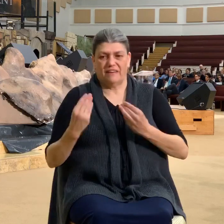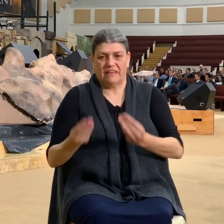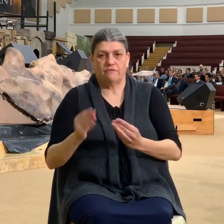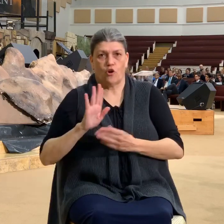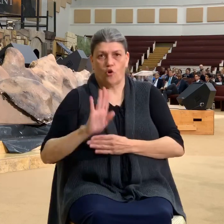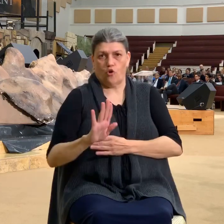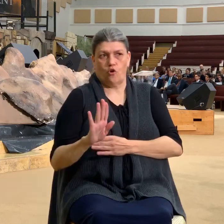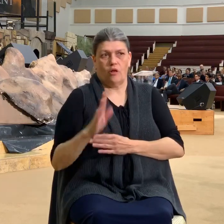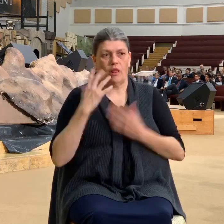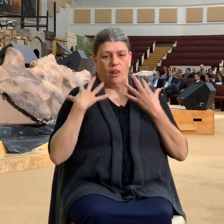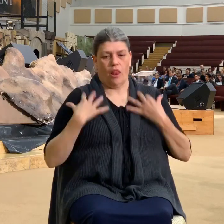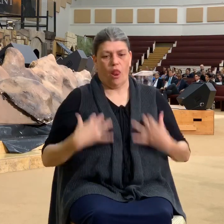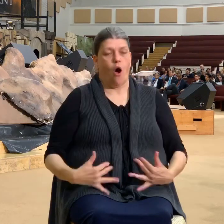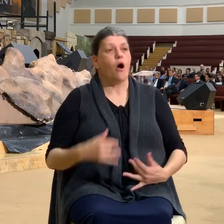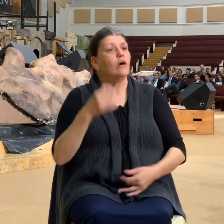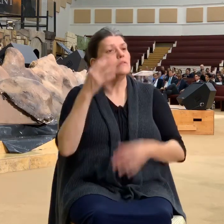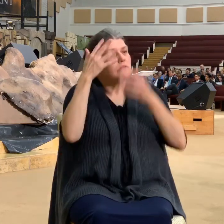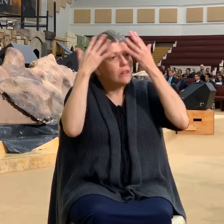long hair.